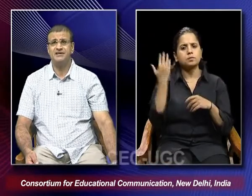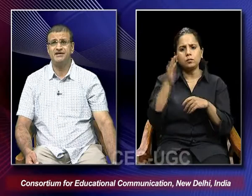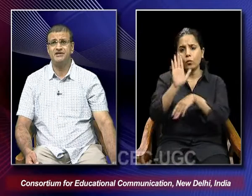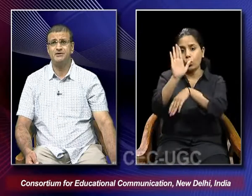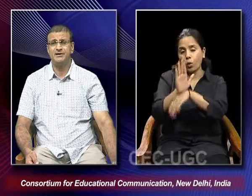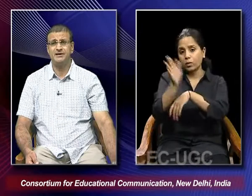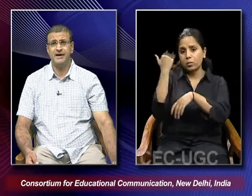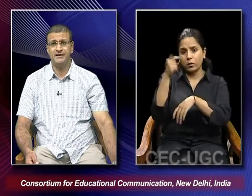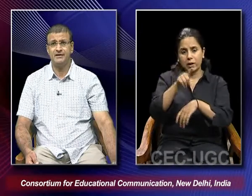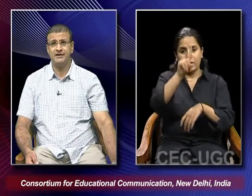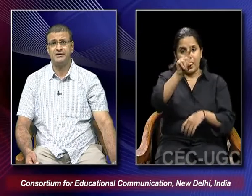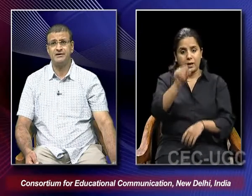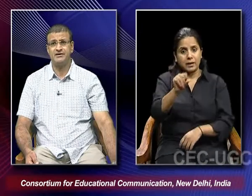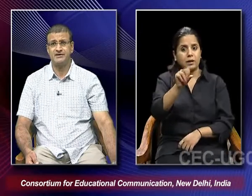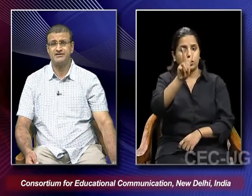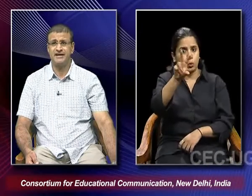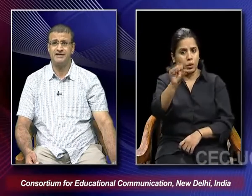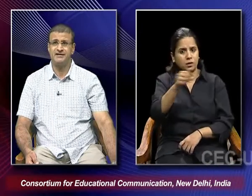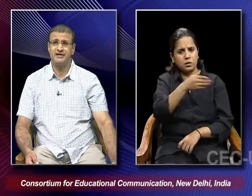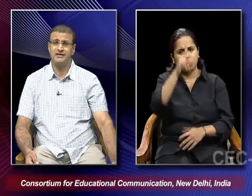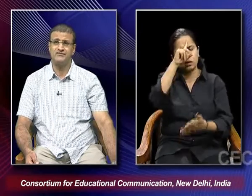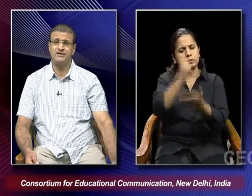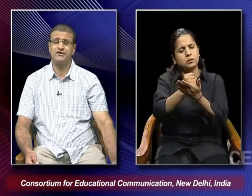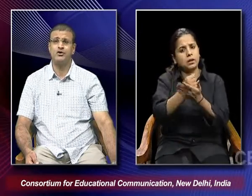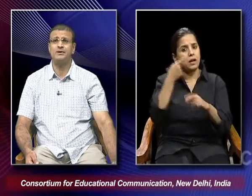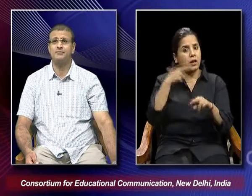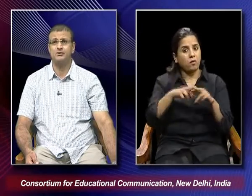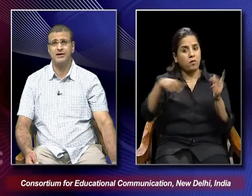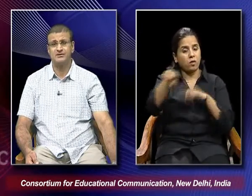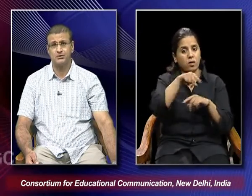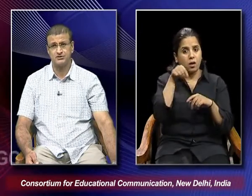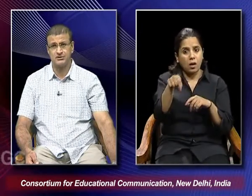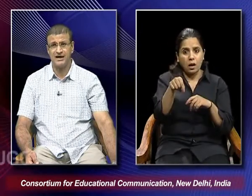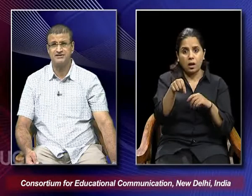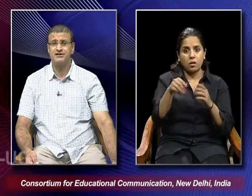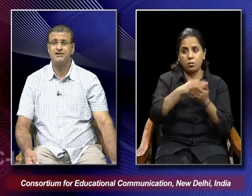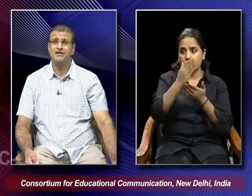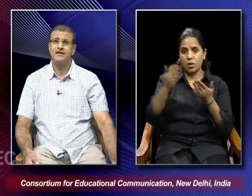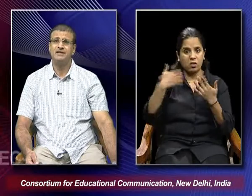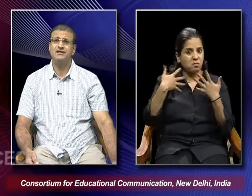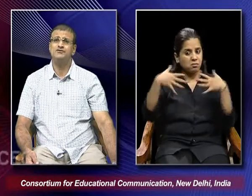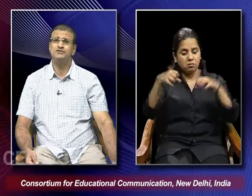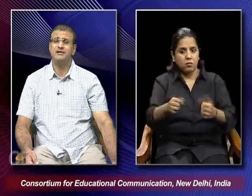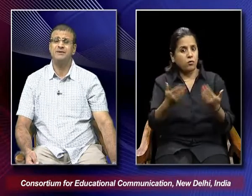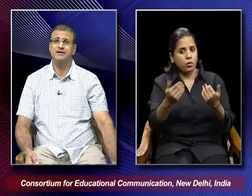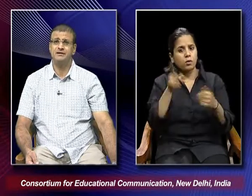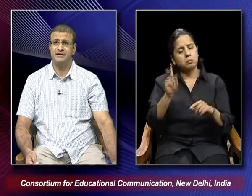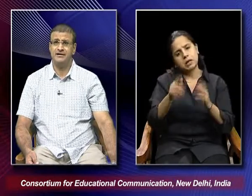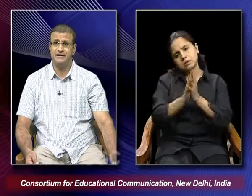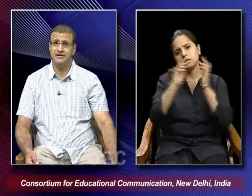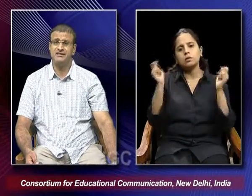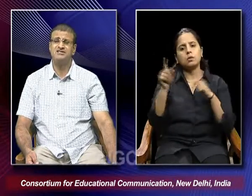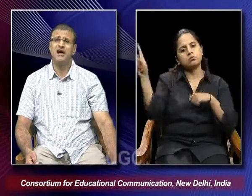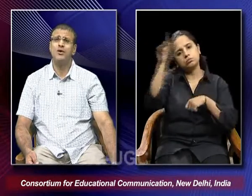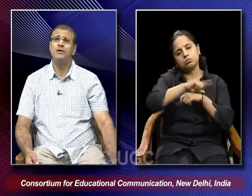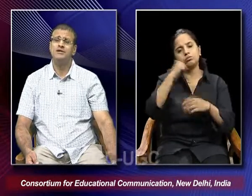in 1929, it in a way decided that if they will not be able to get the Purna Swaraj, then they have to celebrate that day.